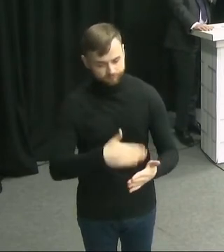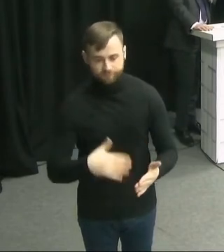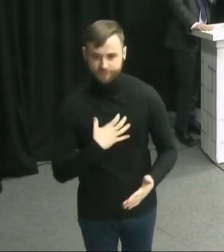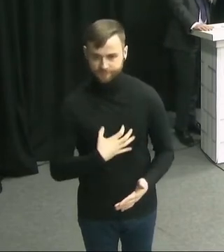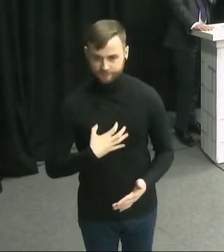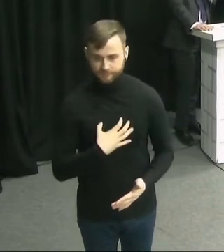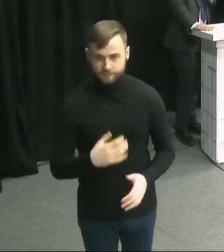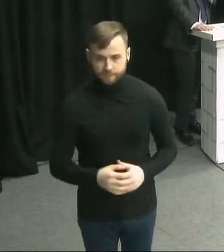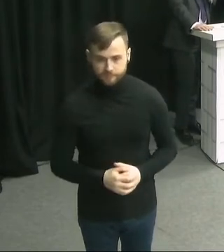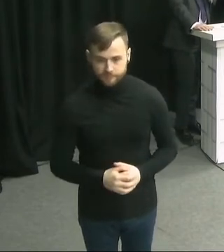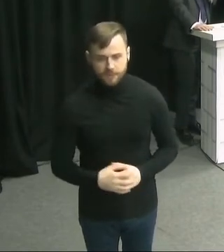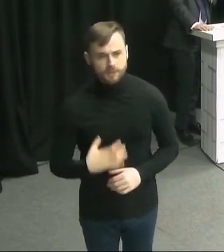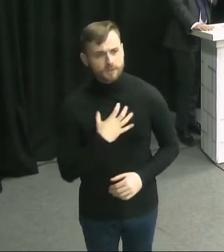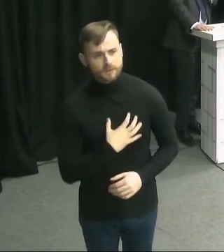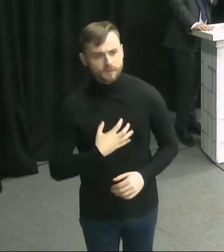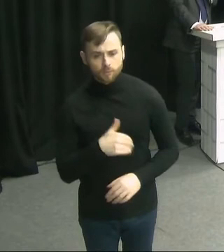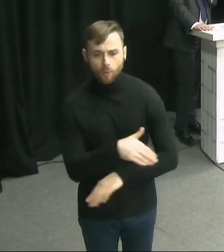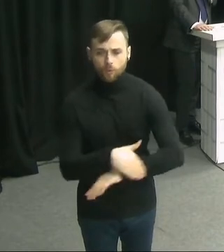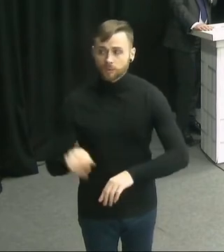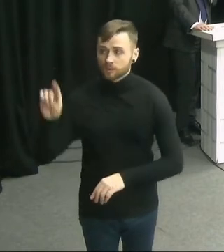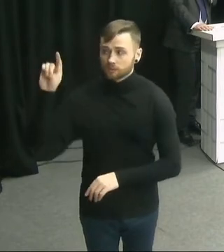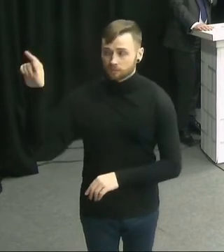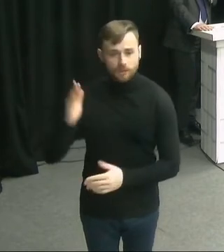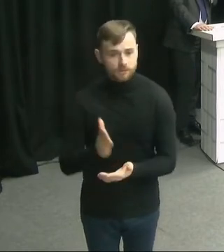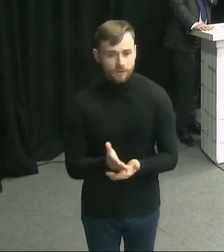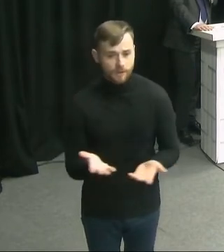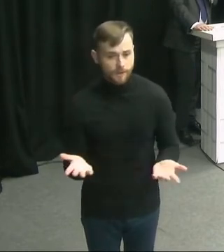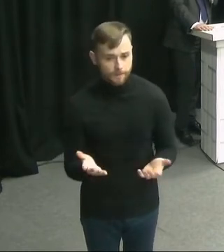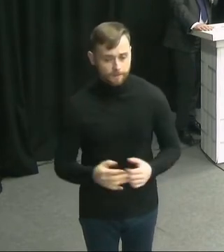when being candidate for a professor's